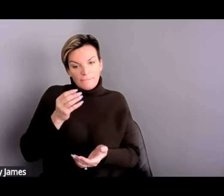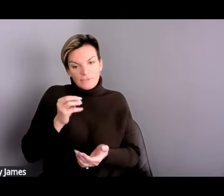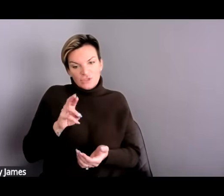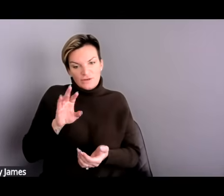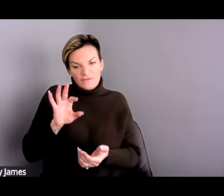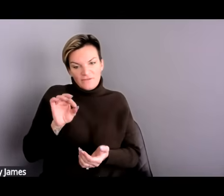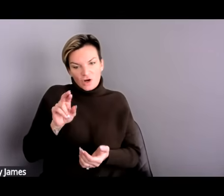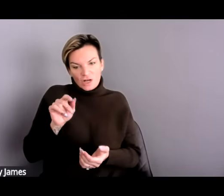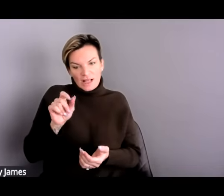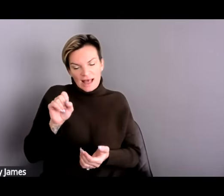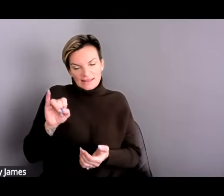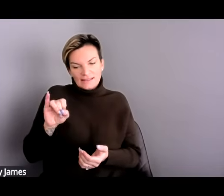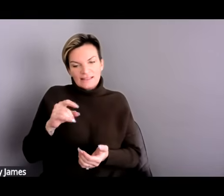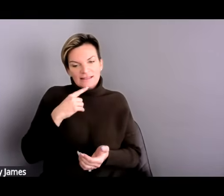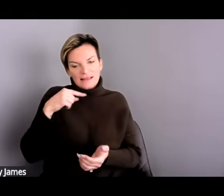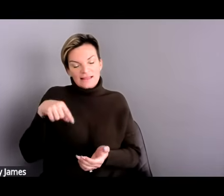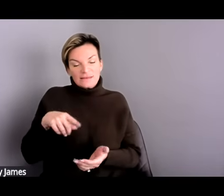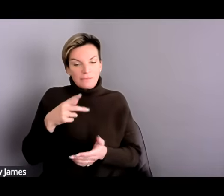federal and state